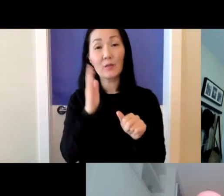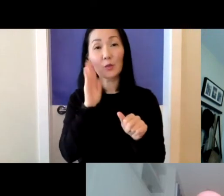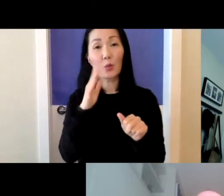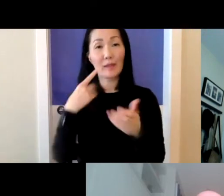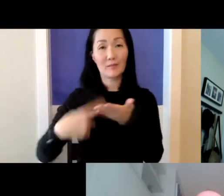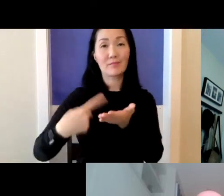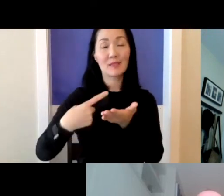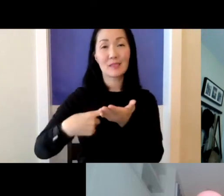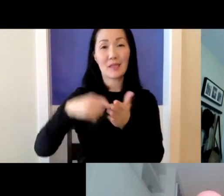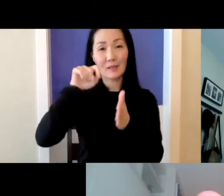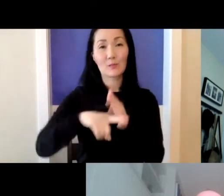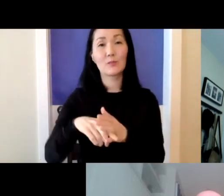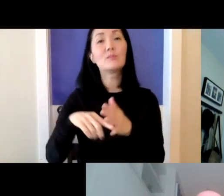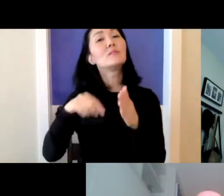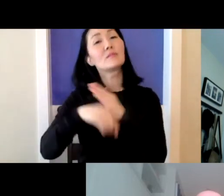question?